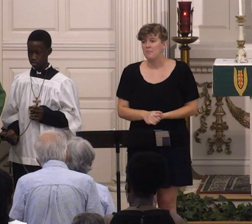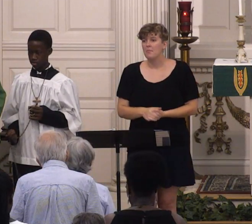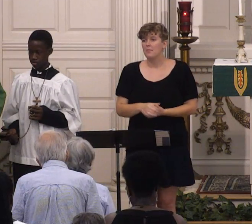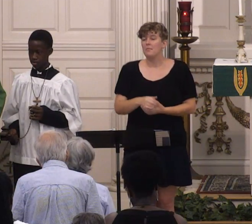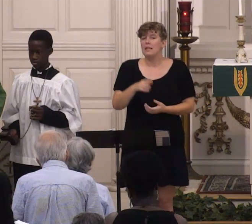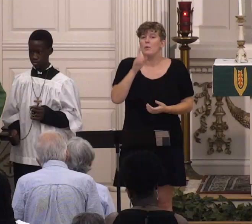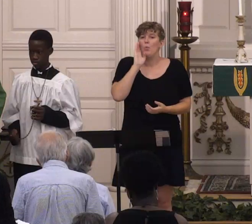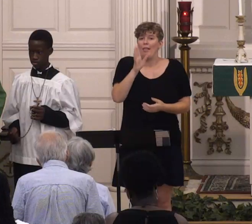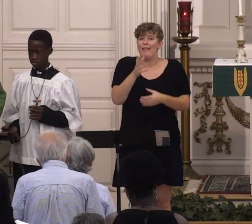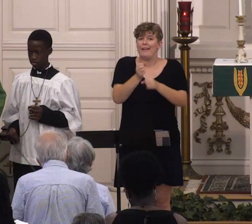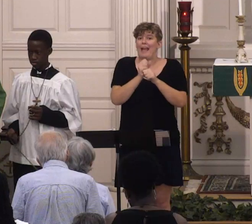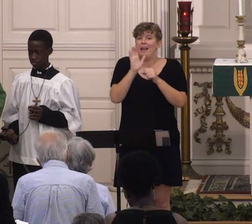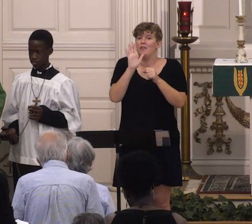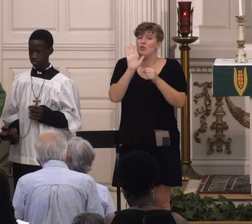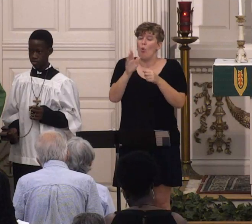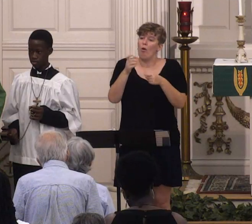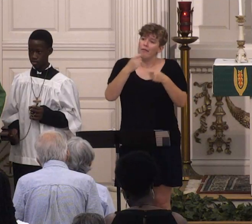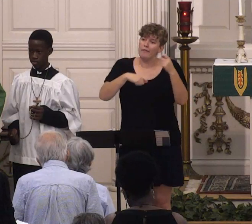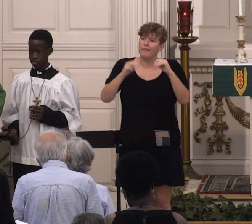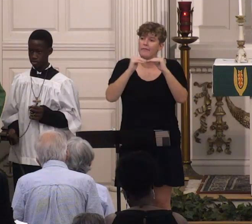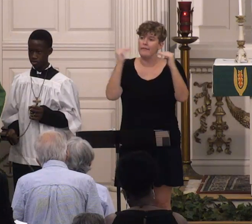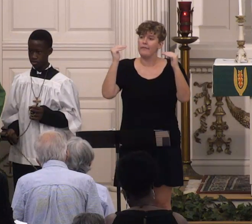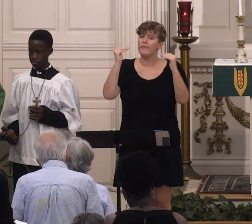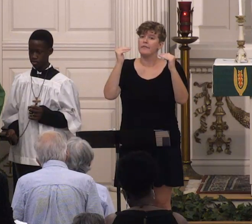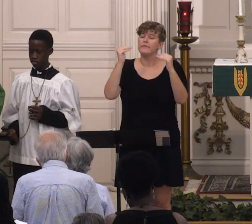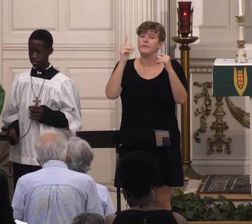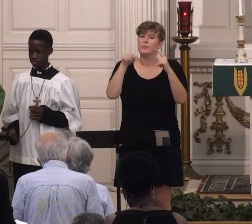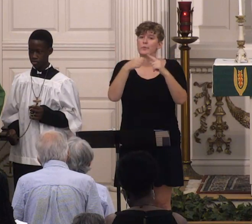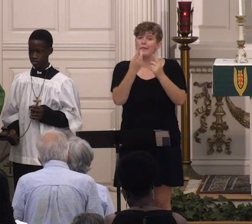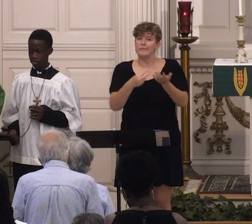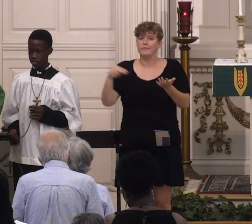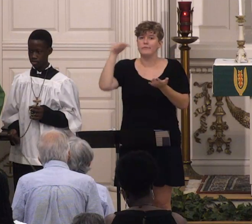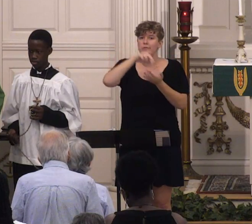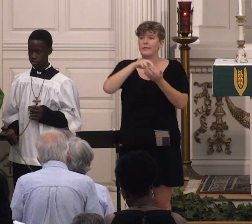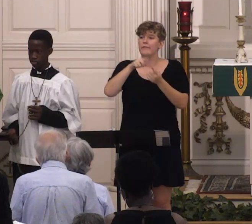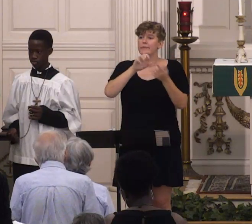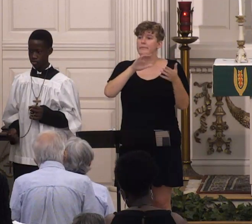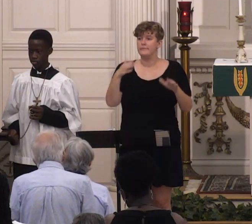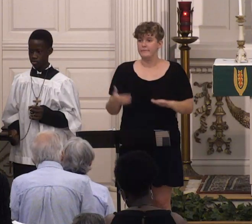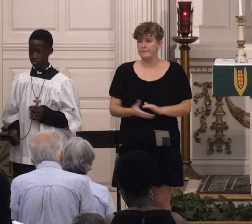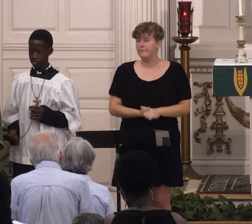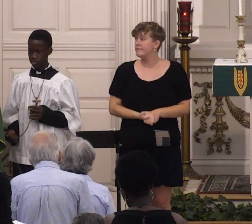repaid at the resurrection of the righteous."